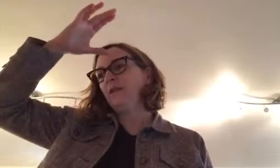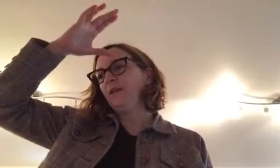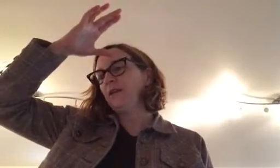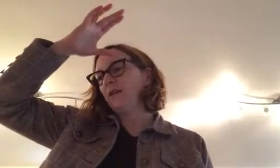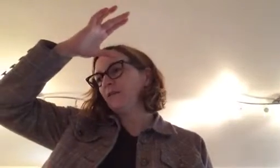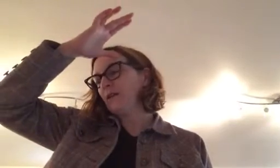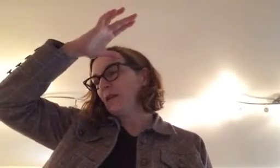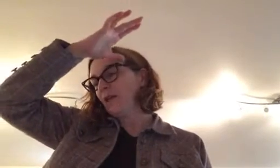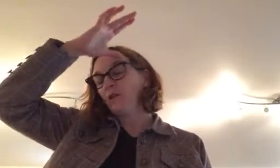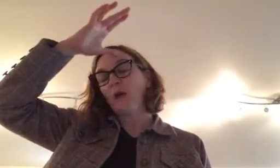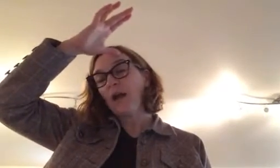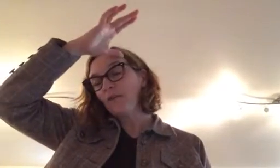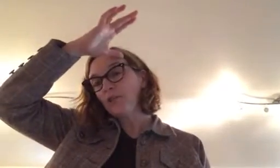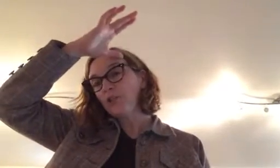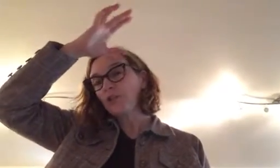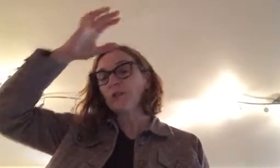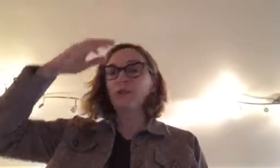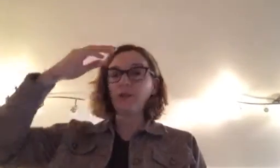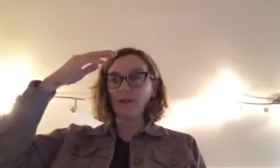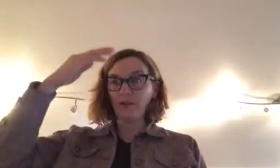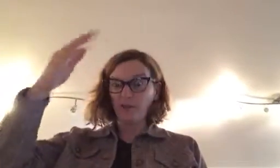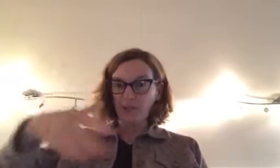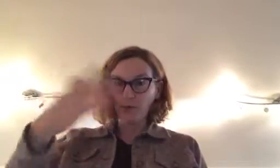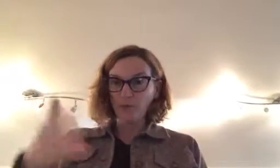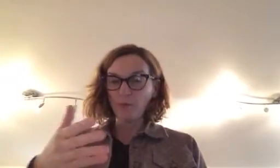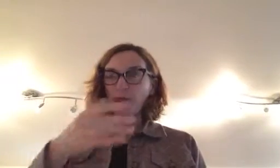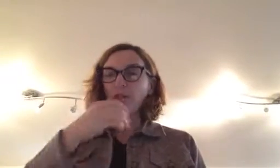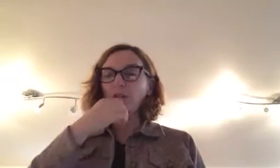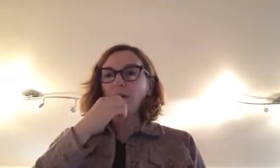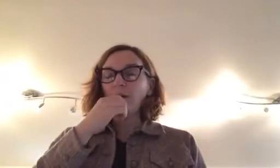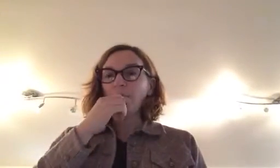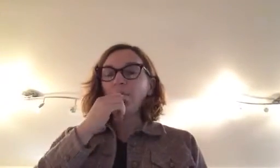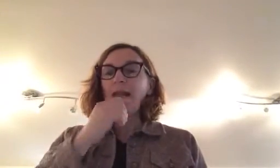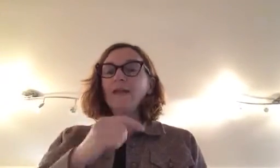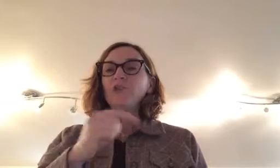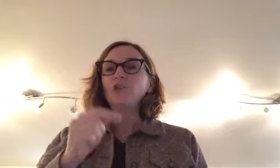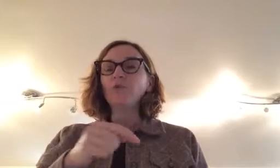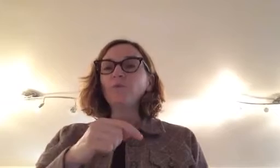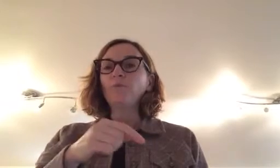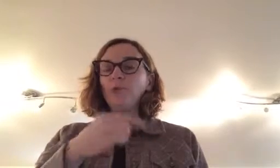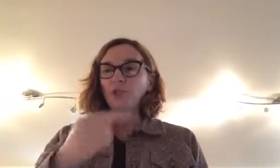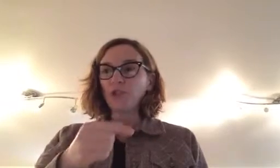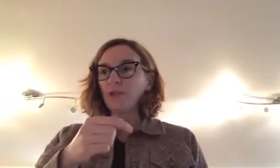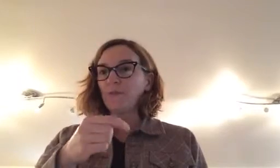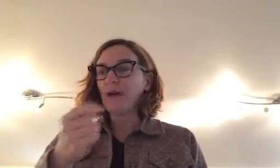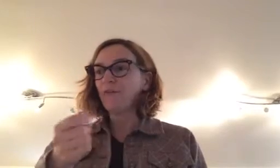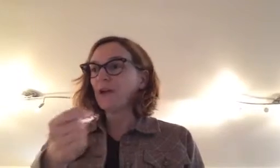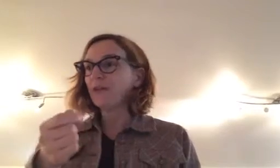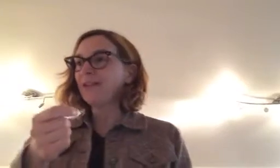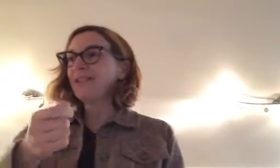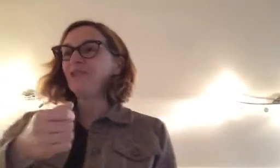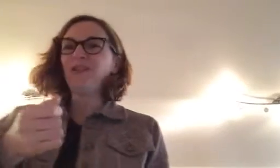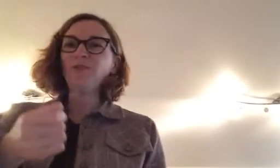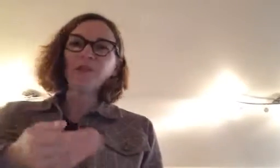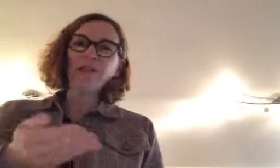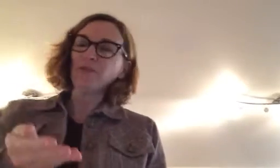The Anglo-Irish, and along with the help of the British, managed to push them out of Ireland. He's defeated really in only